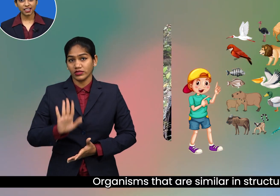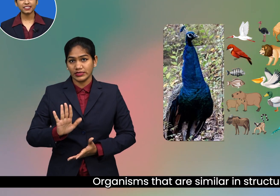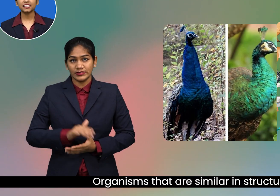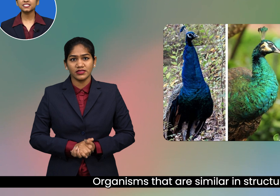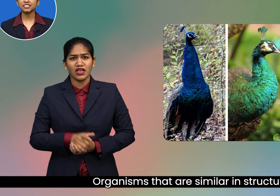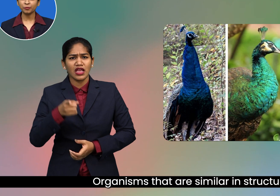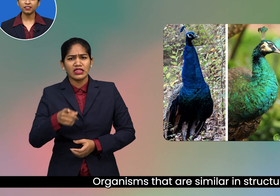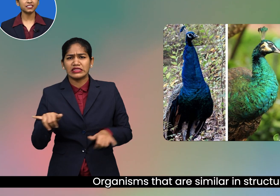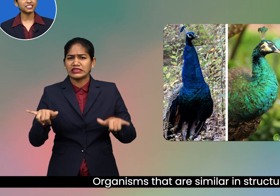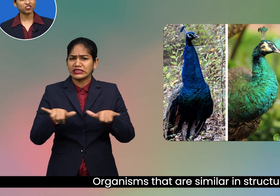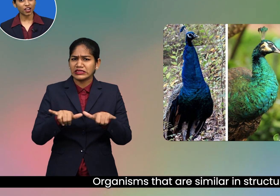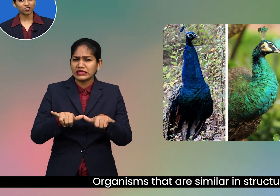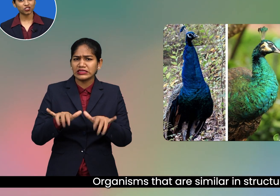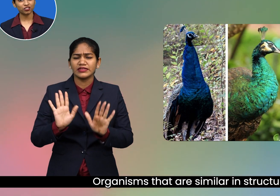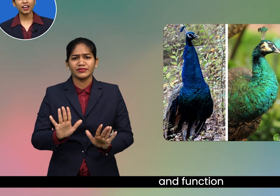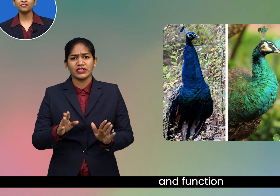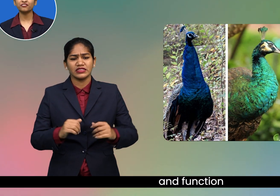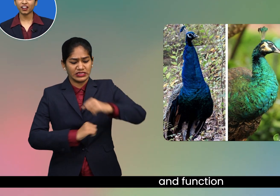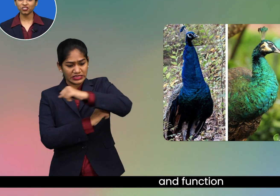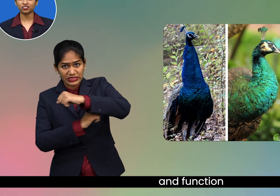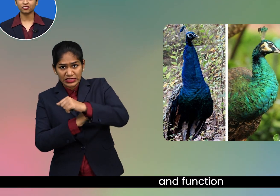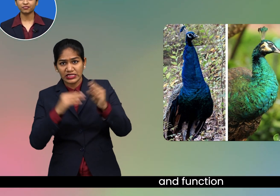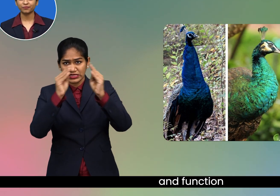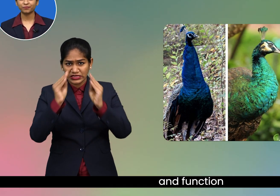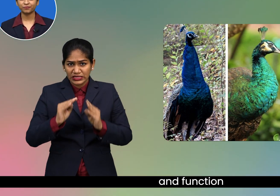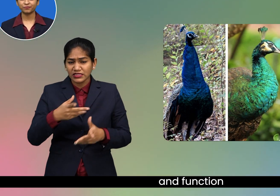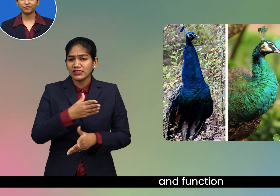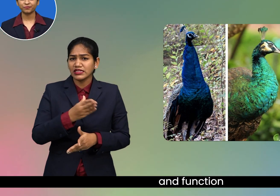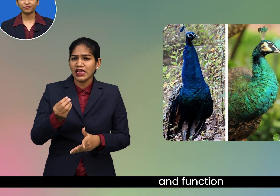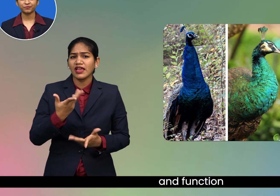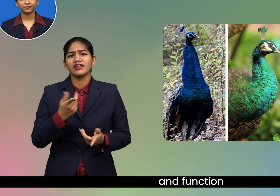Organisms that are similar in structure and function